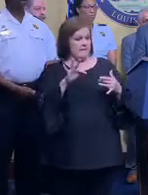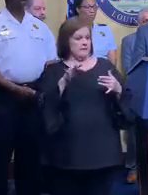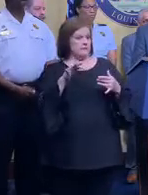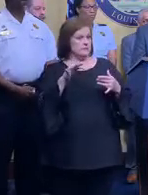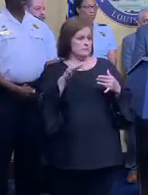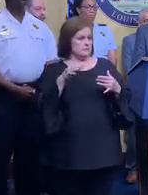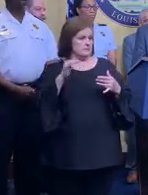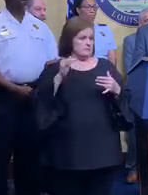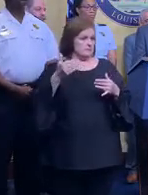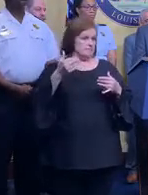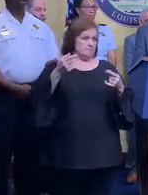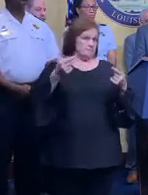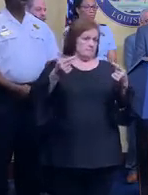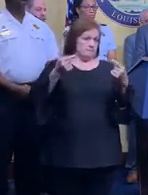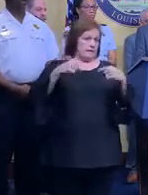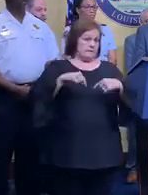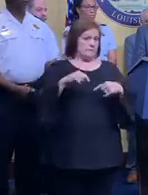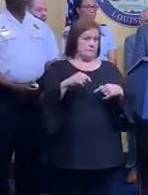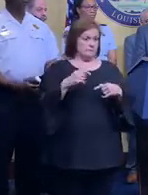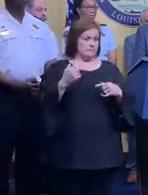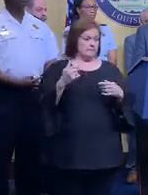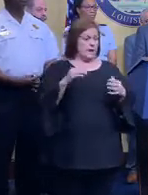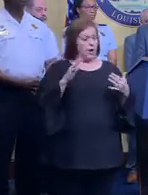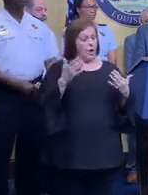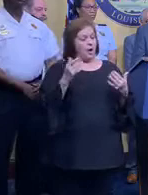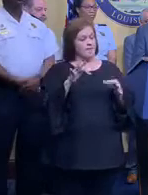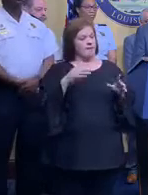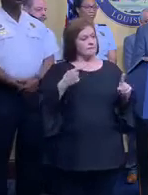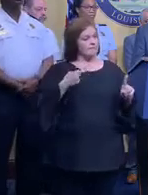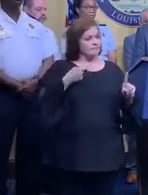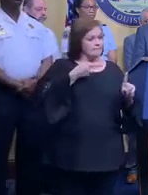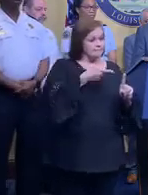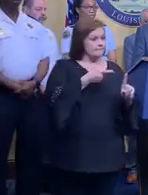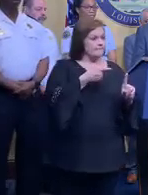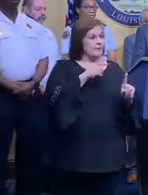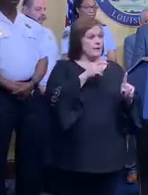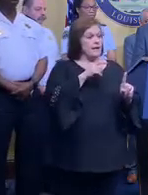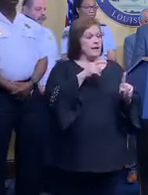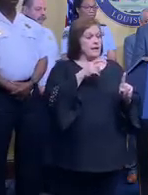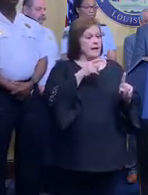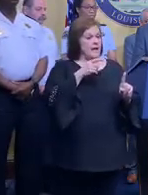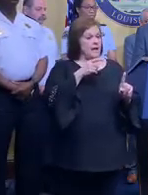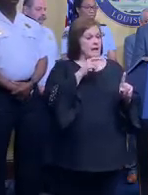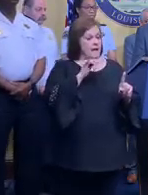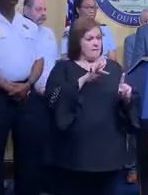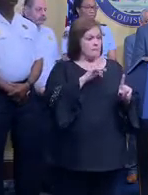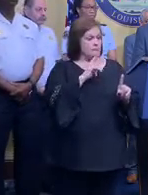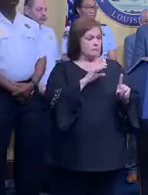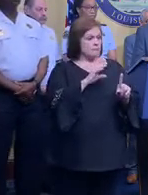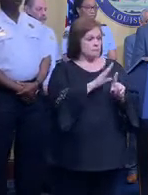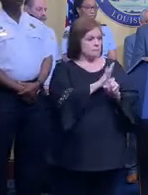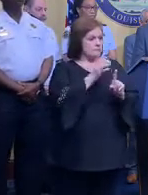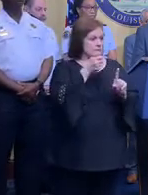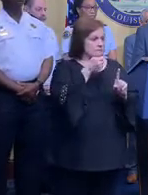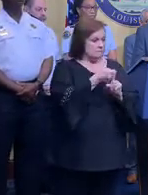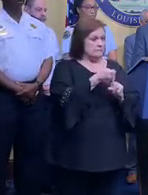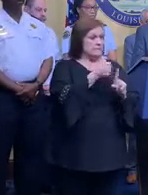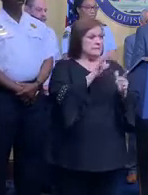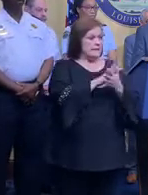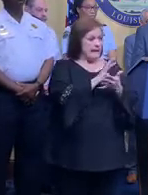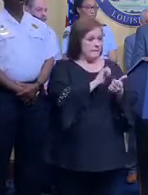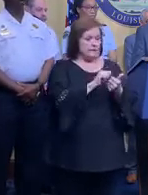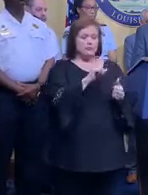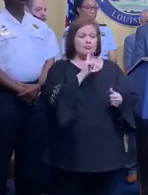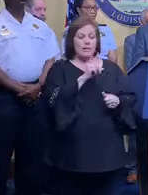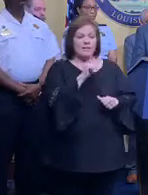way, the airport will stay open unless conditions become unsafe or infrastructure is damaged.